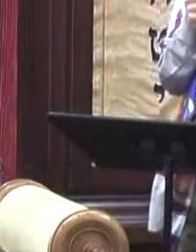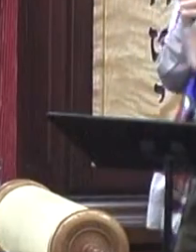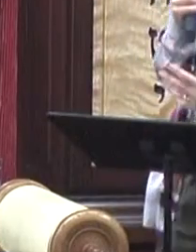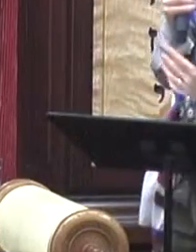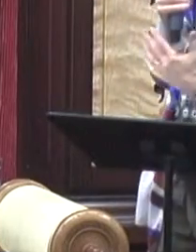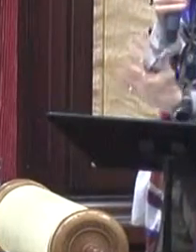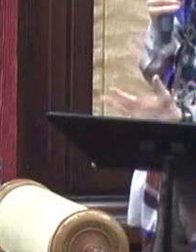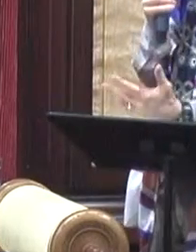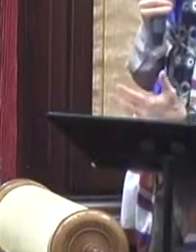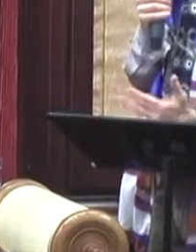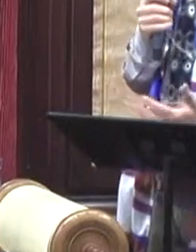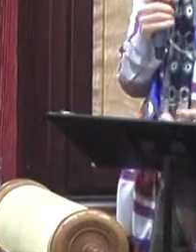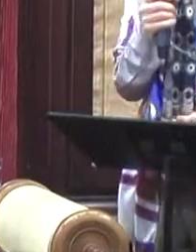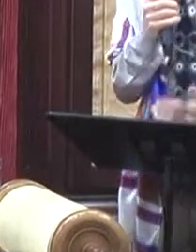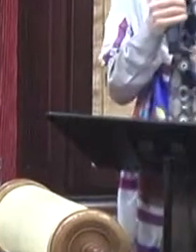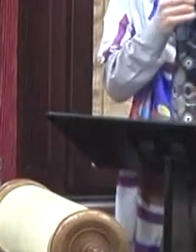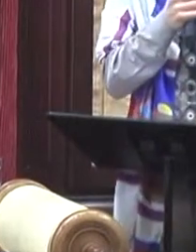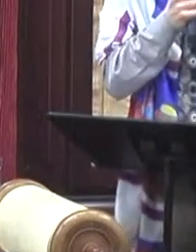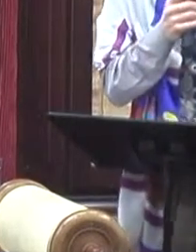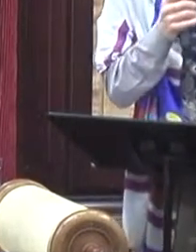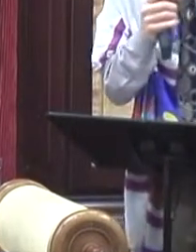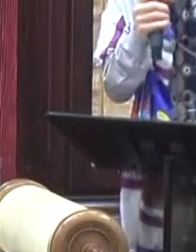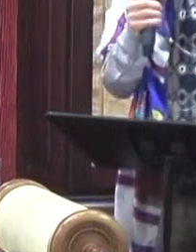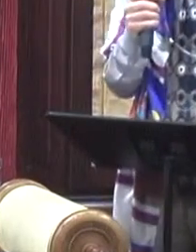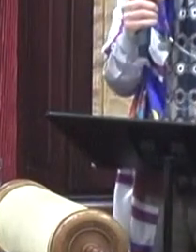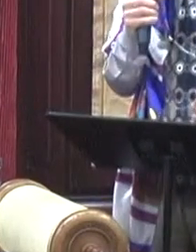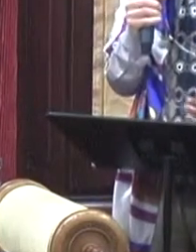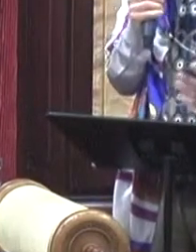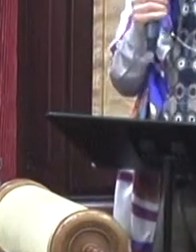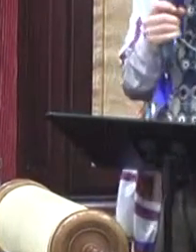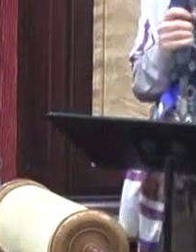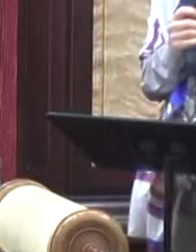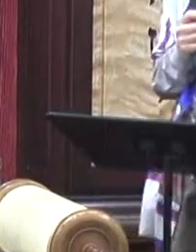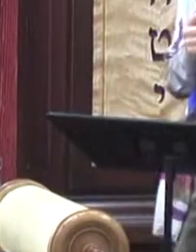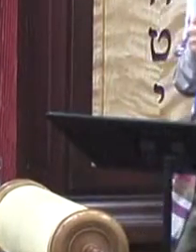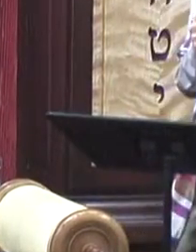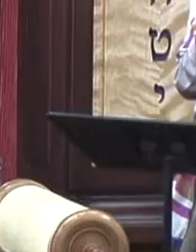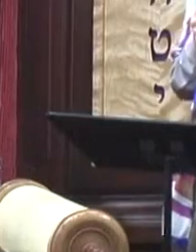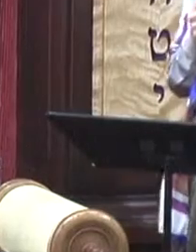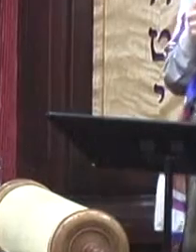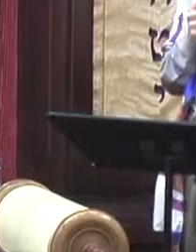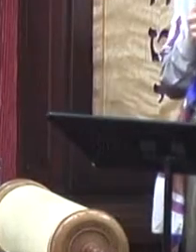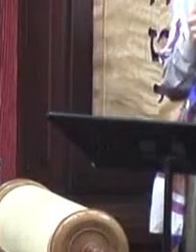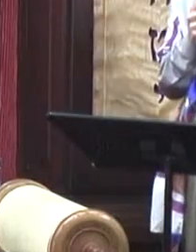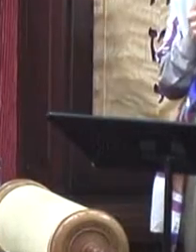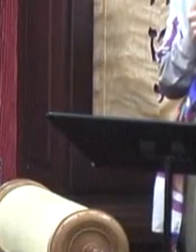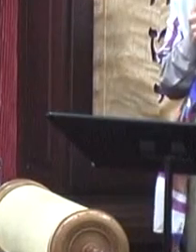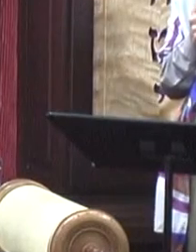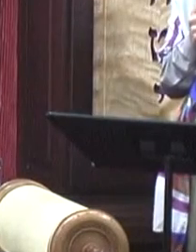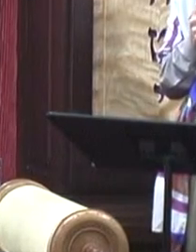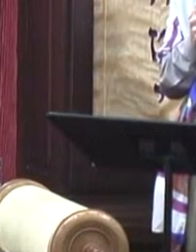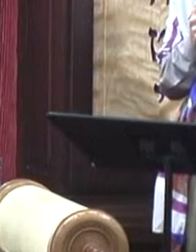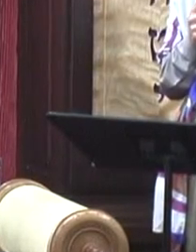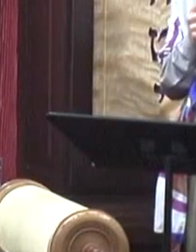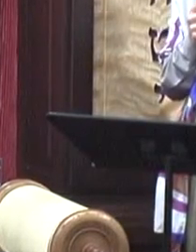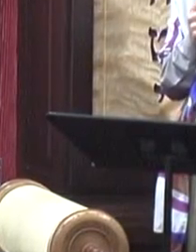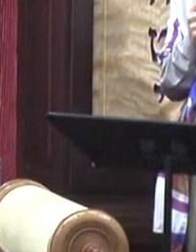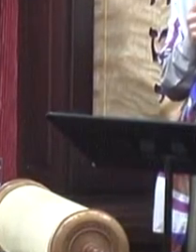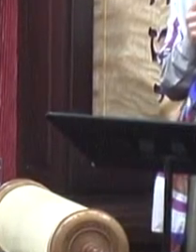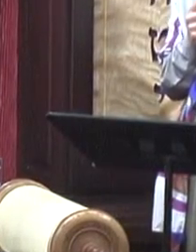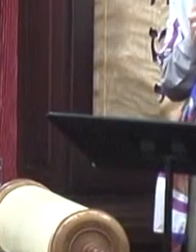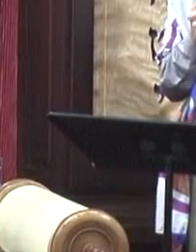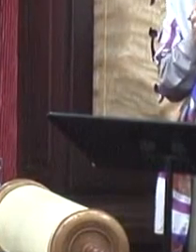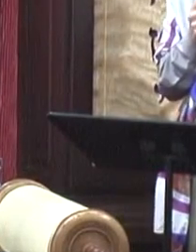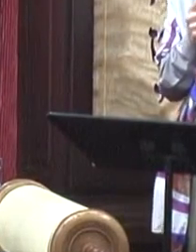and to deal with the circumstances that you're in. But when it's not your fault, what do you do? And we learned